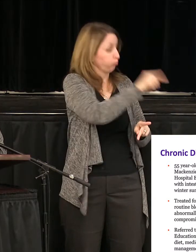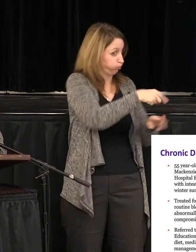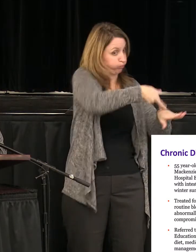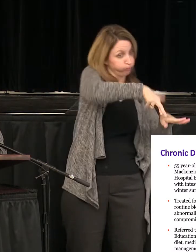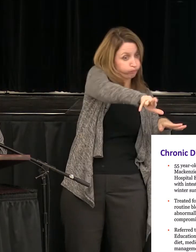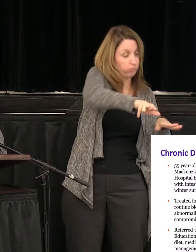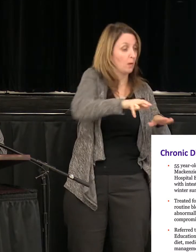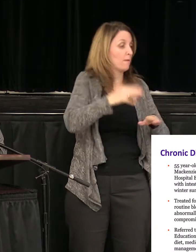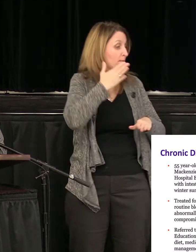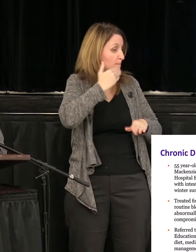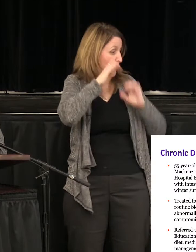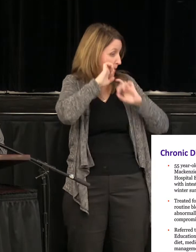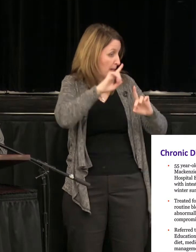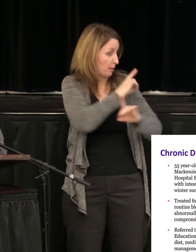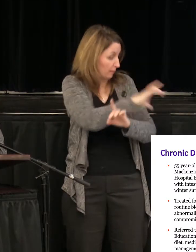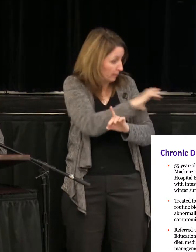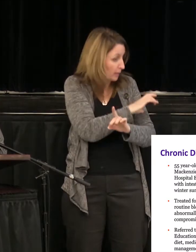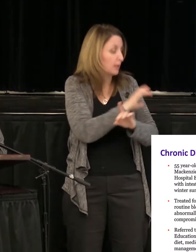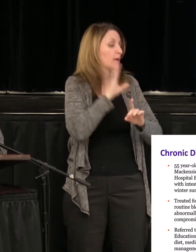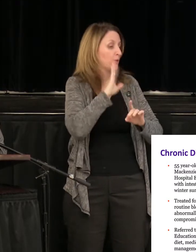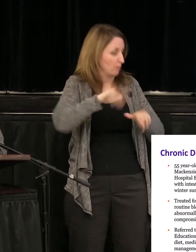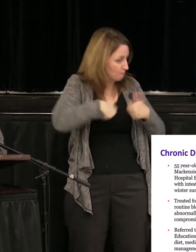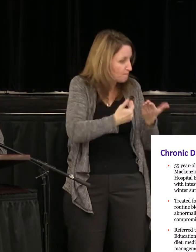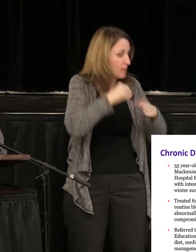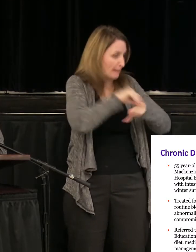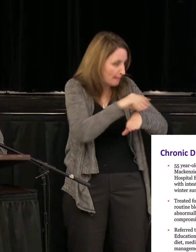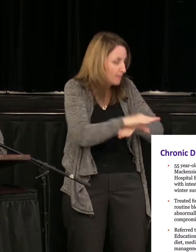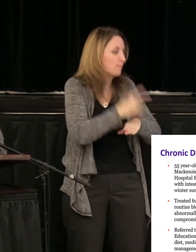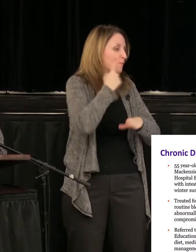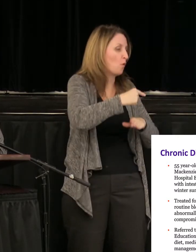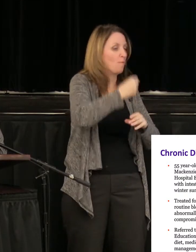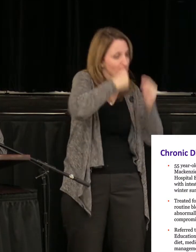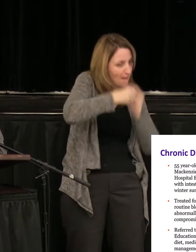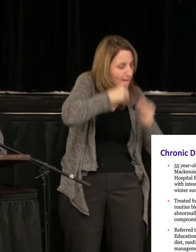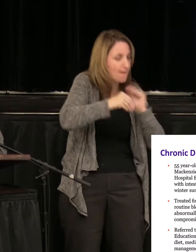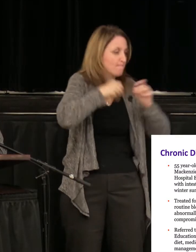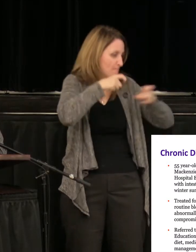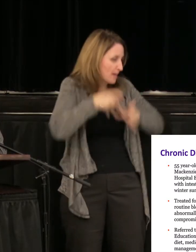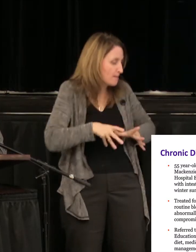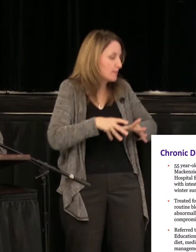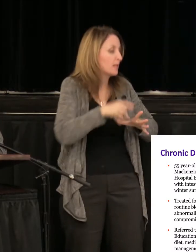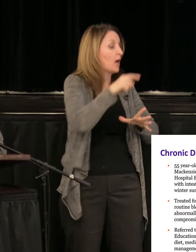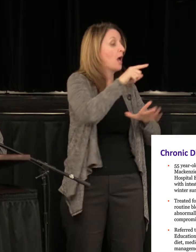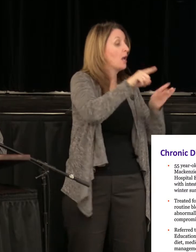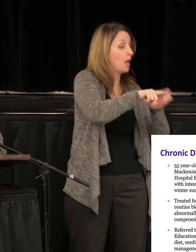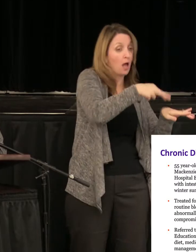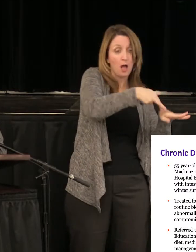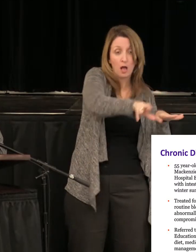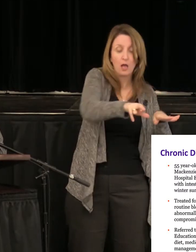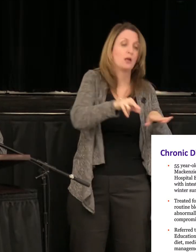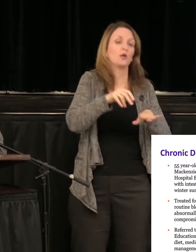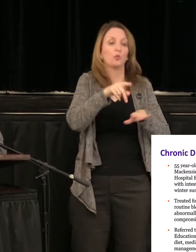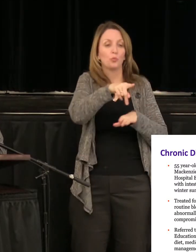clinic. He gets all the counseling for diet and management, and he also gets hooked into the pre-renal